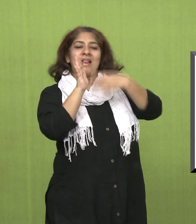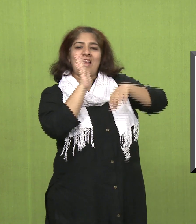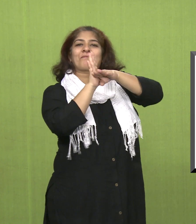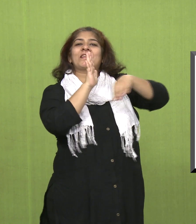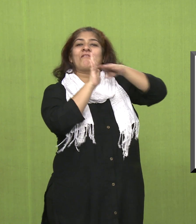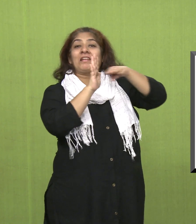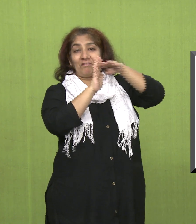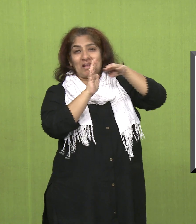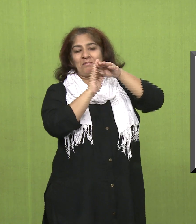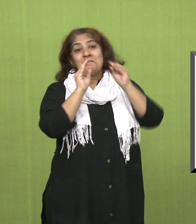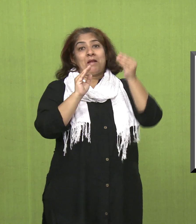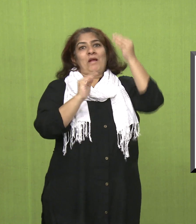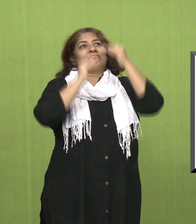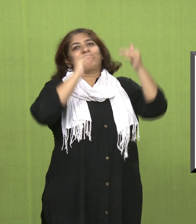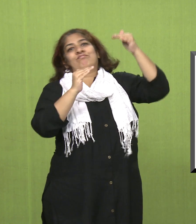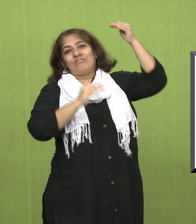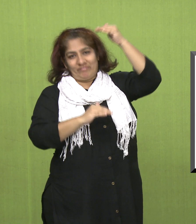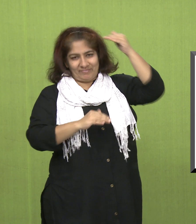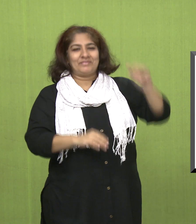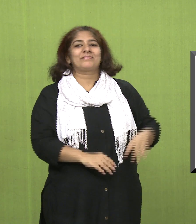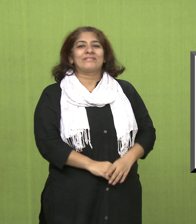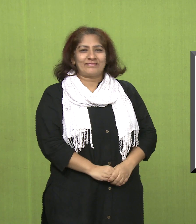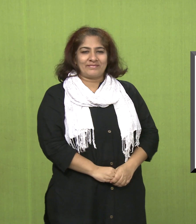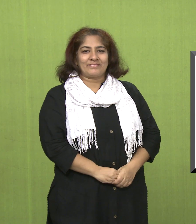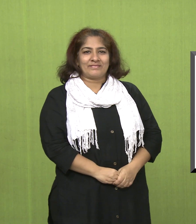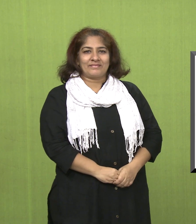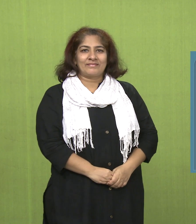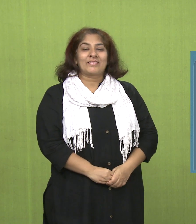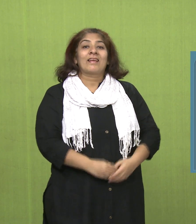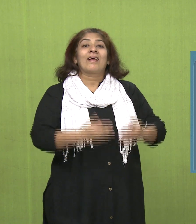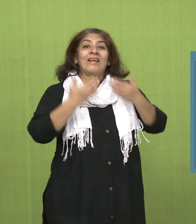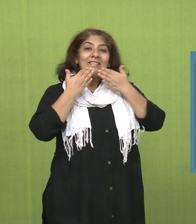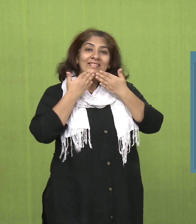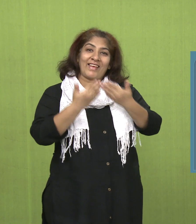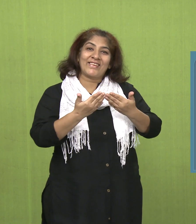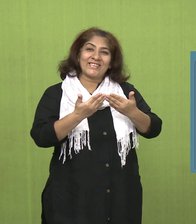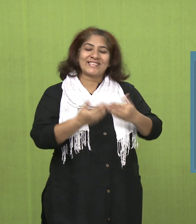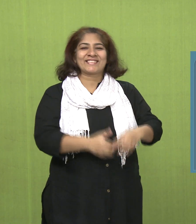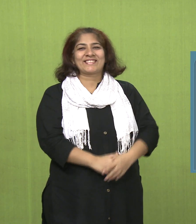appraisal and they are promoted. So that is promotion. Thank you.